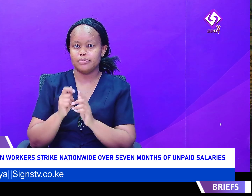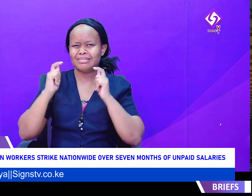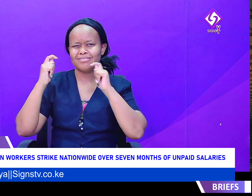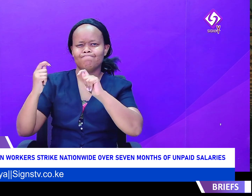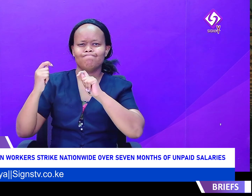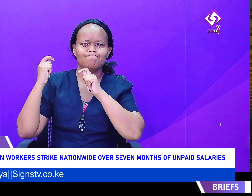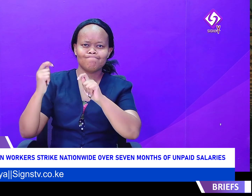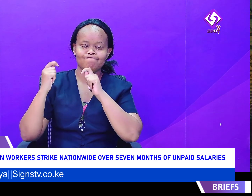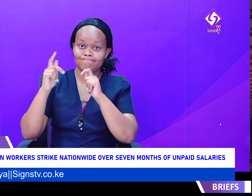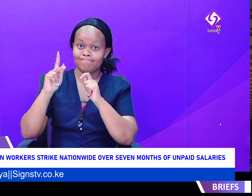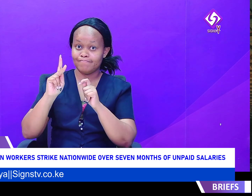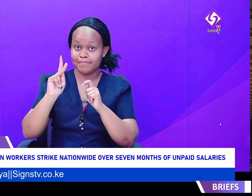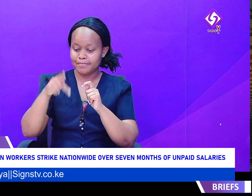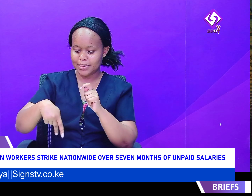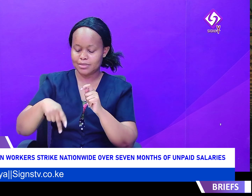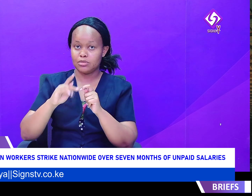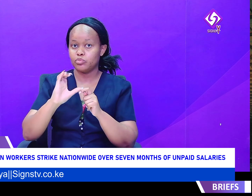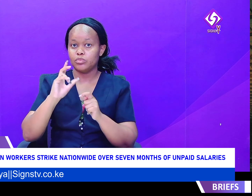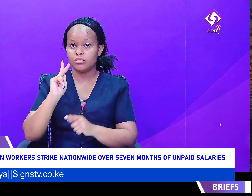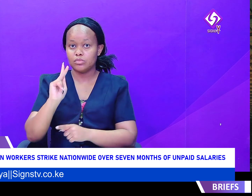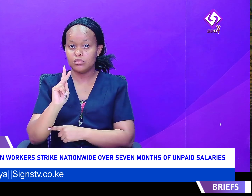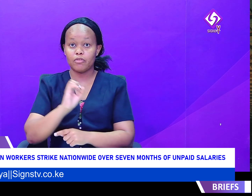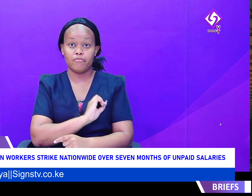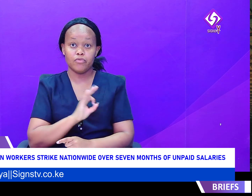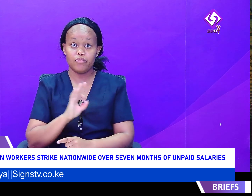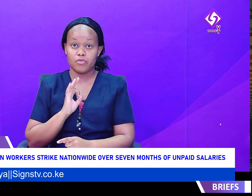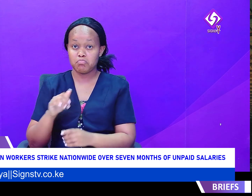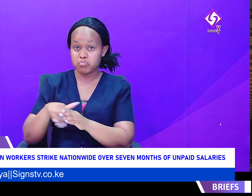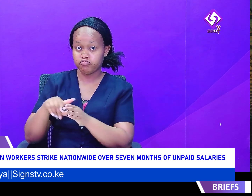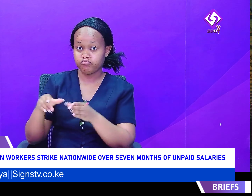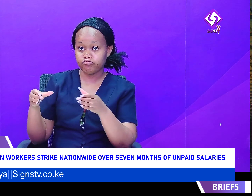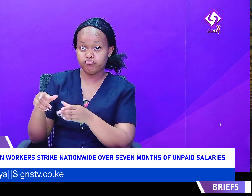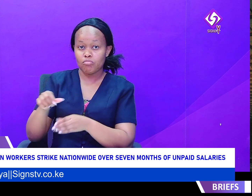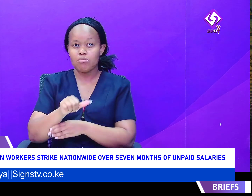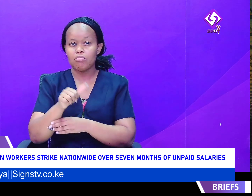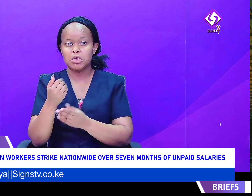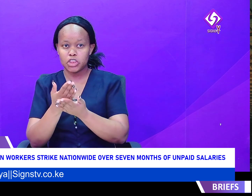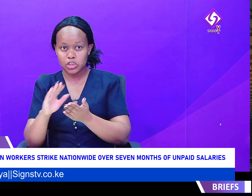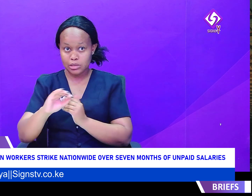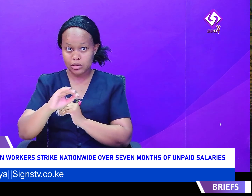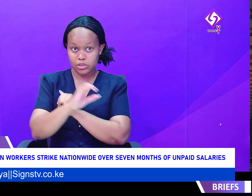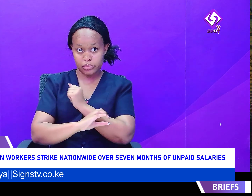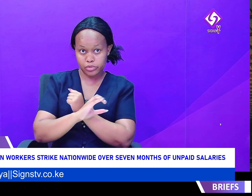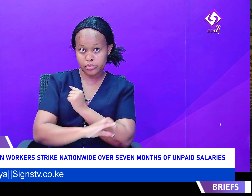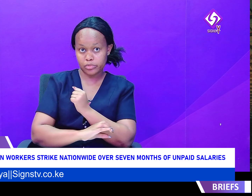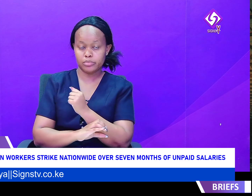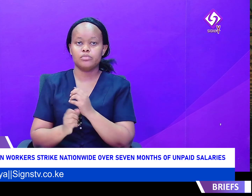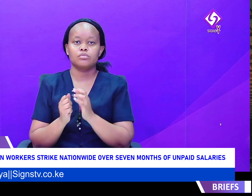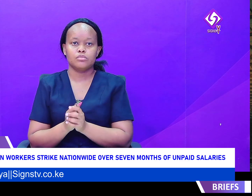mirrors similar protests by PCK staff in other parts of the country, crippling postal and carrier